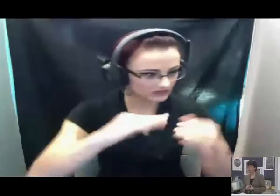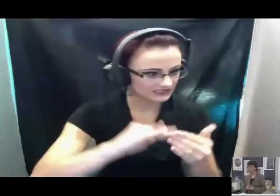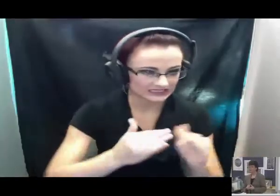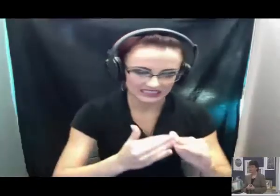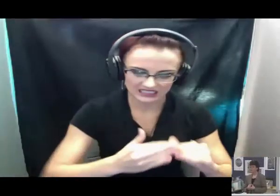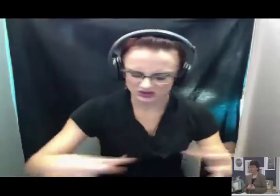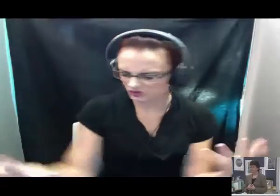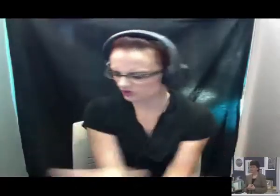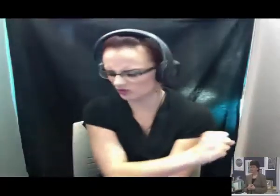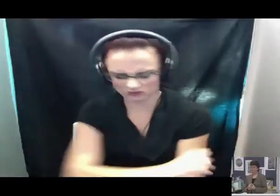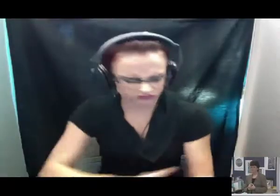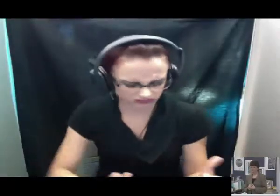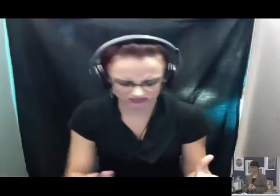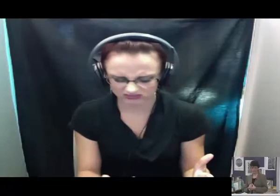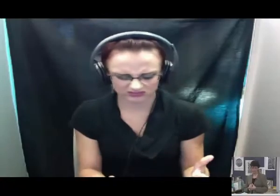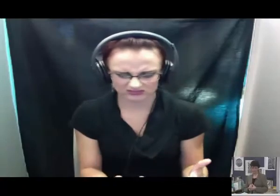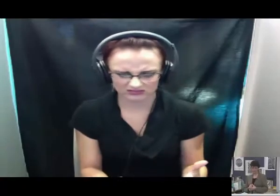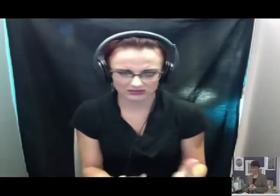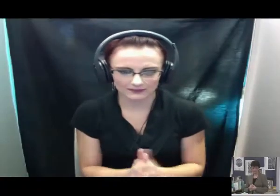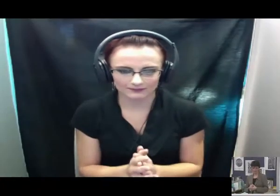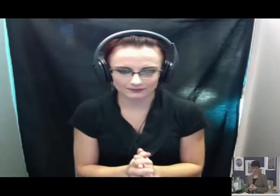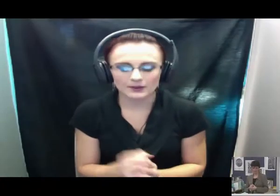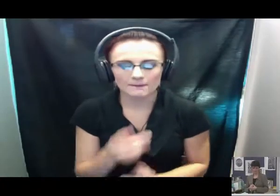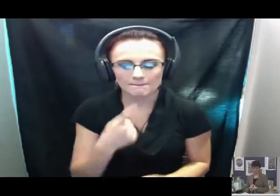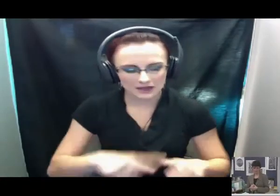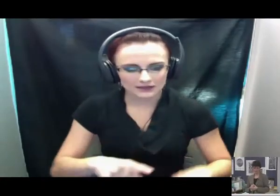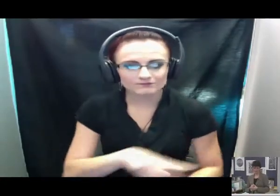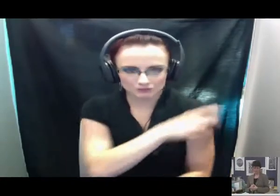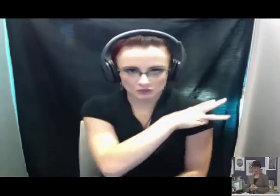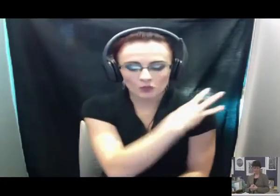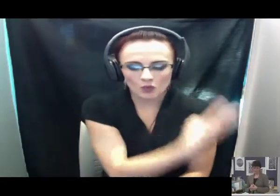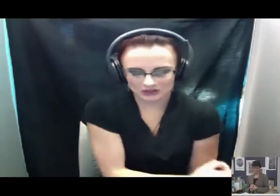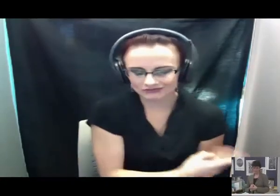leave. So it saved the city of Boston.